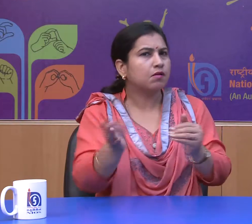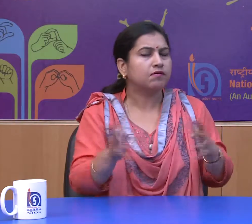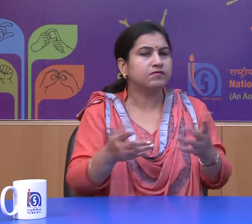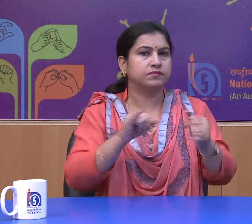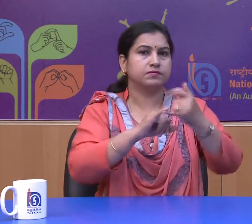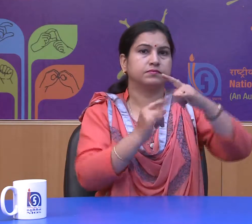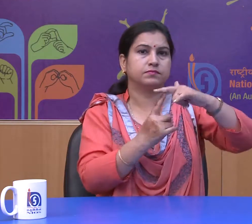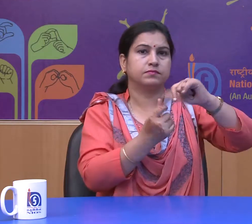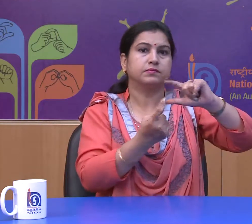level.